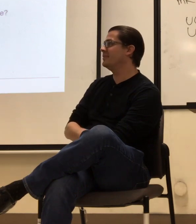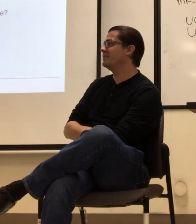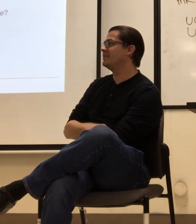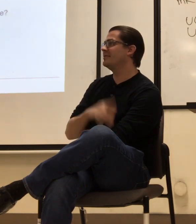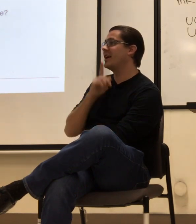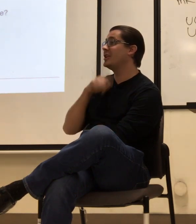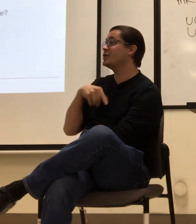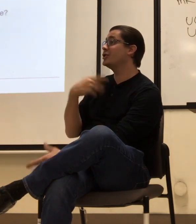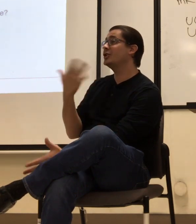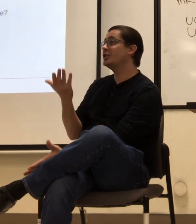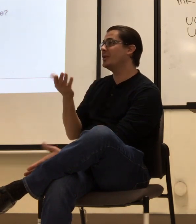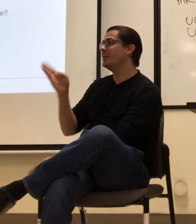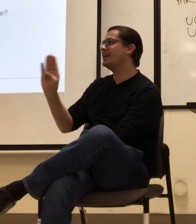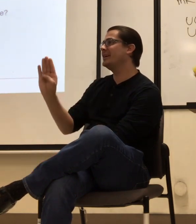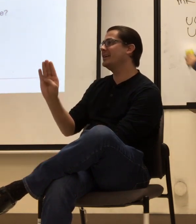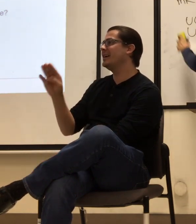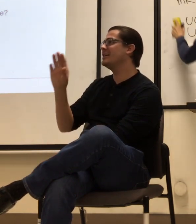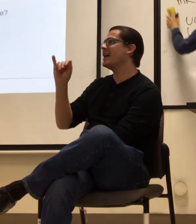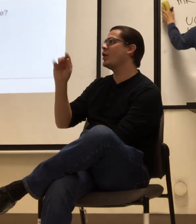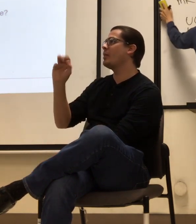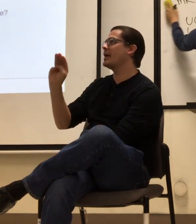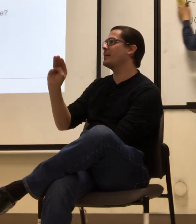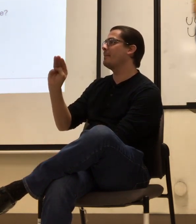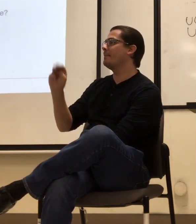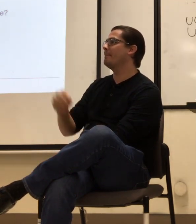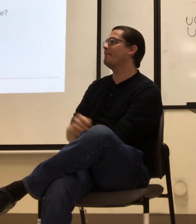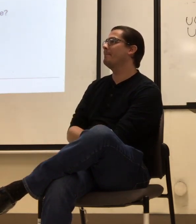The answer is B, in the cytoplasm.